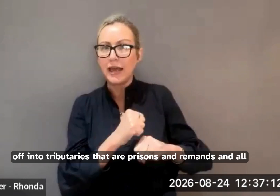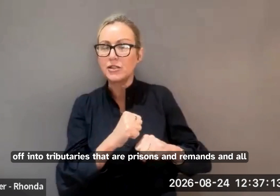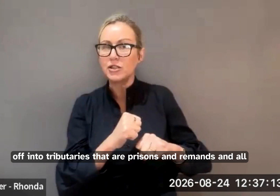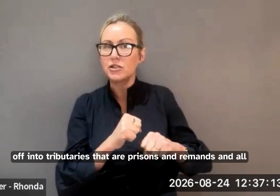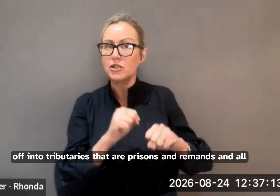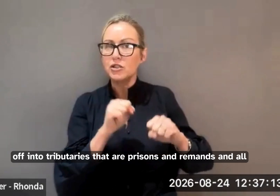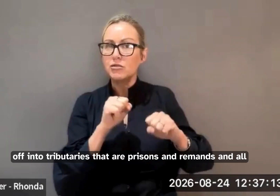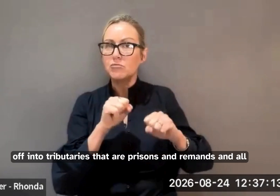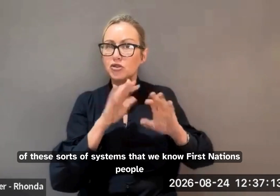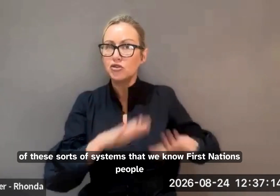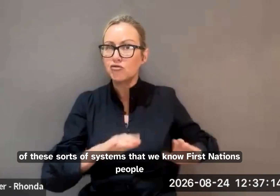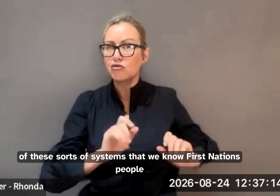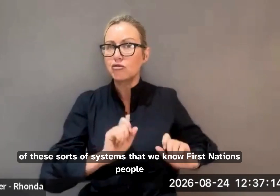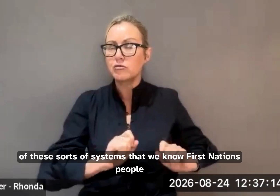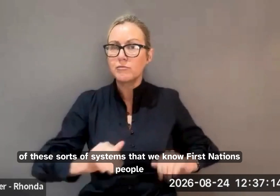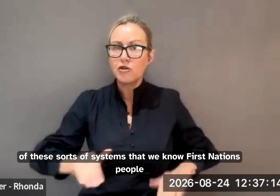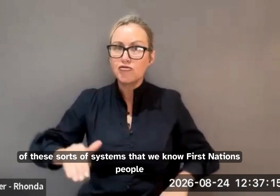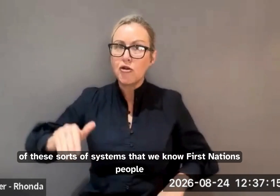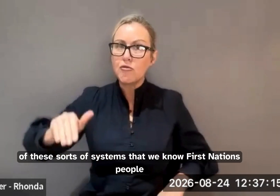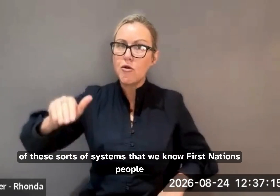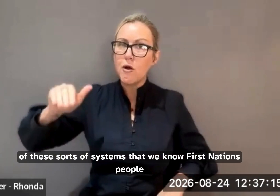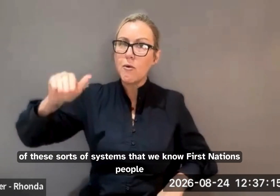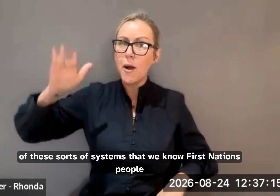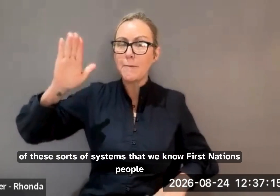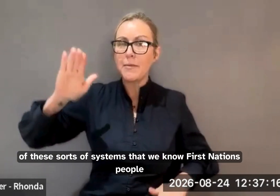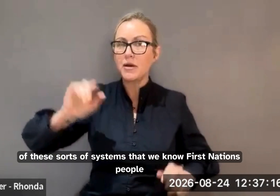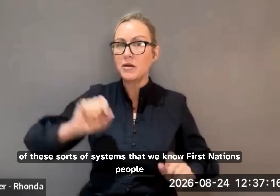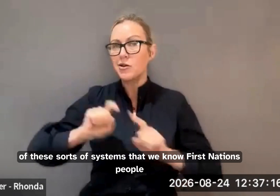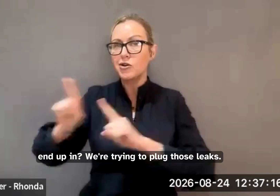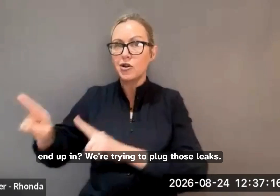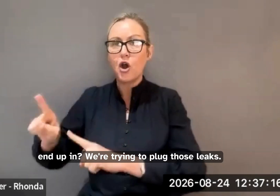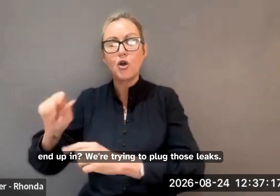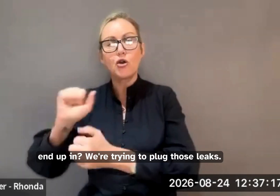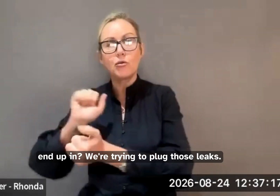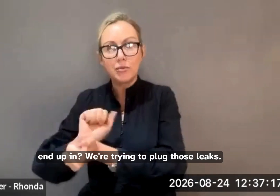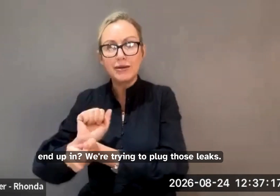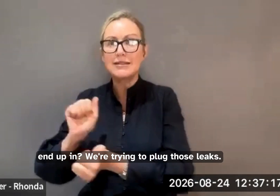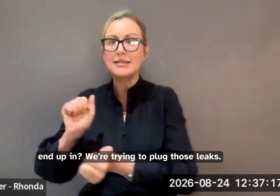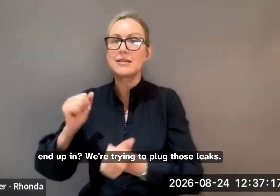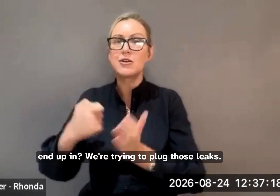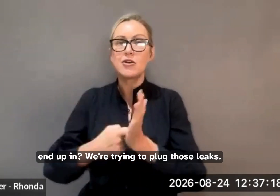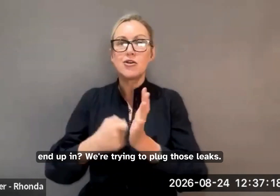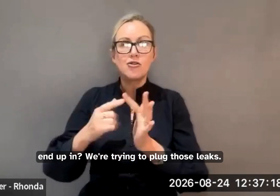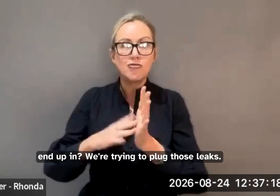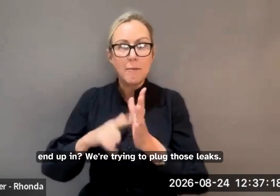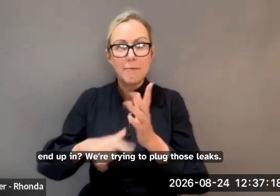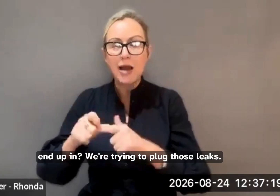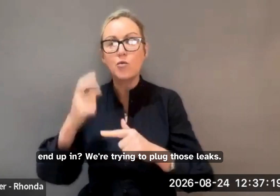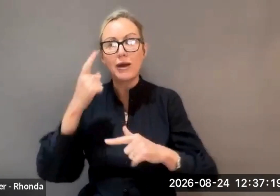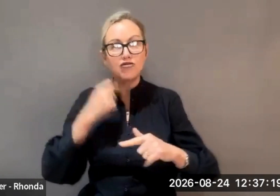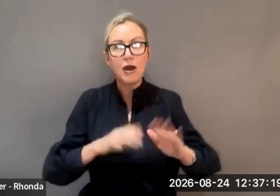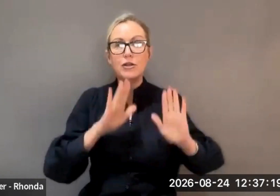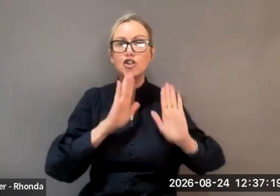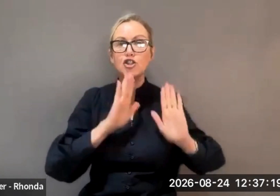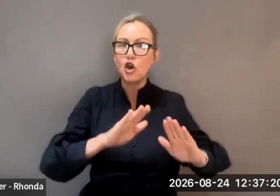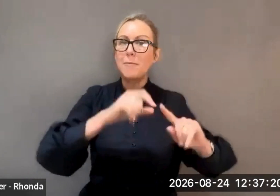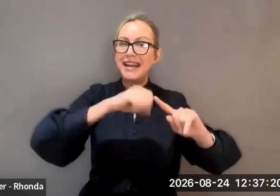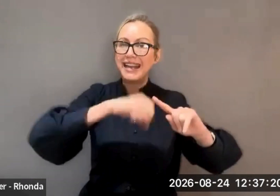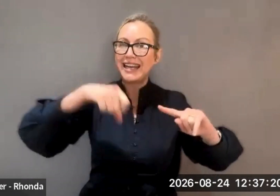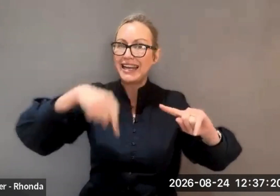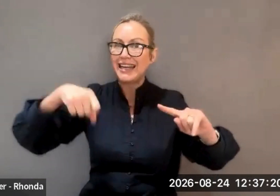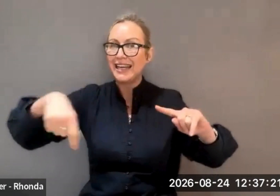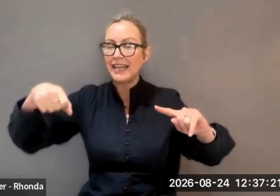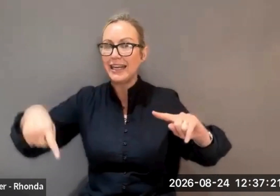remands and all of these sorts of systems that we know First Nations people end up in. We're trying to plug those leaks.